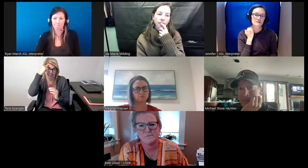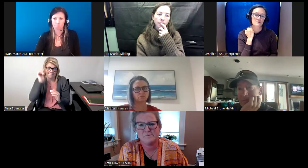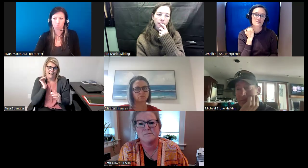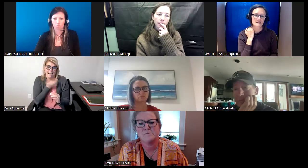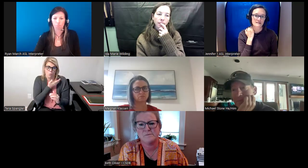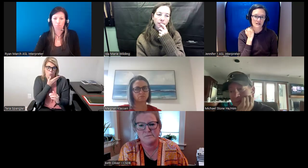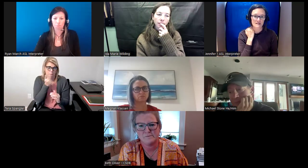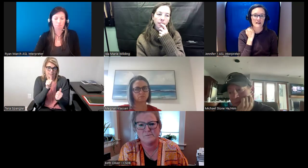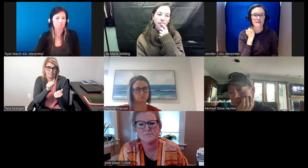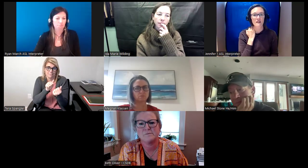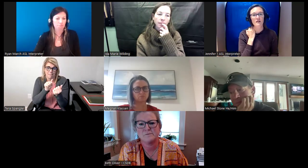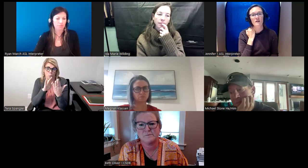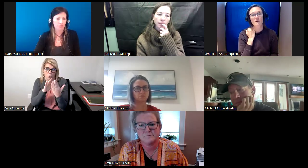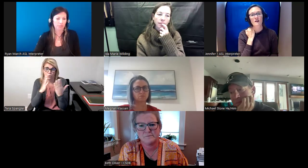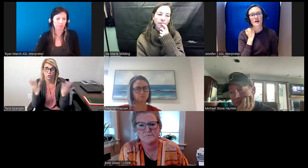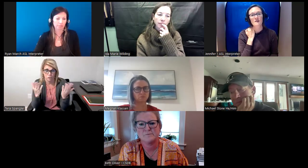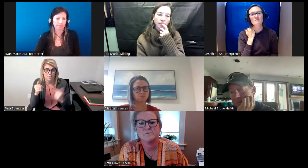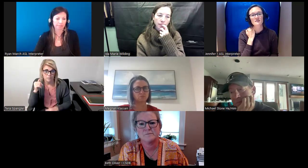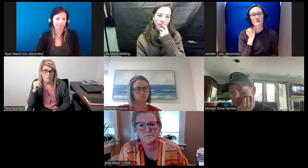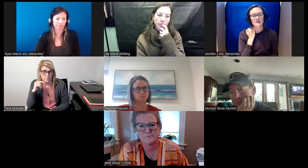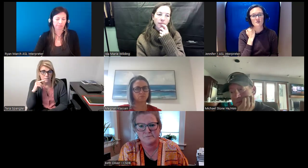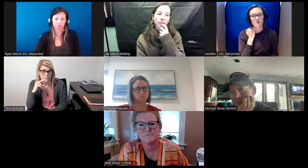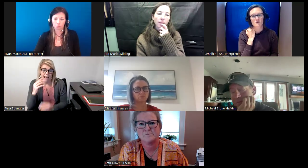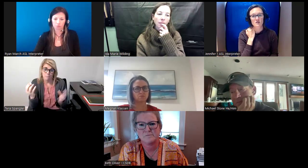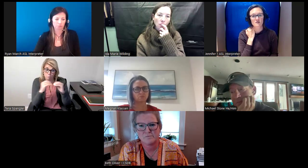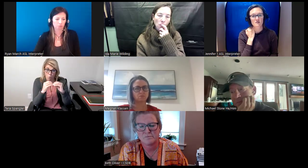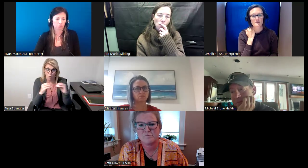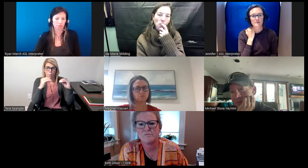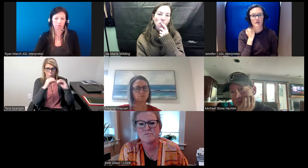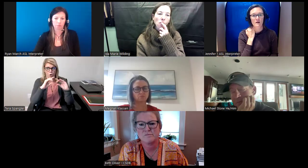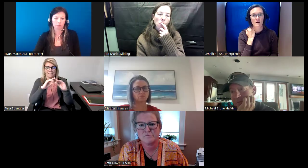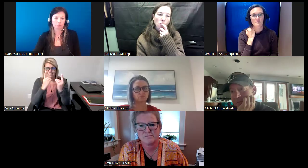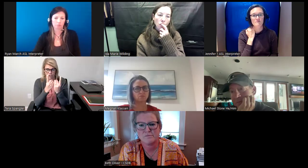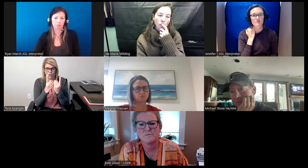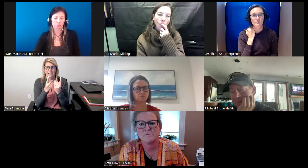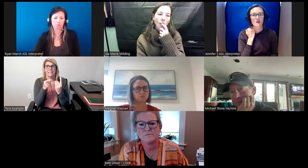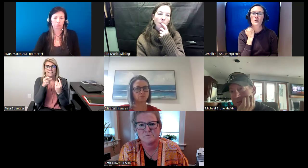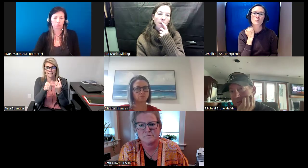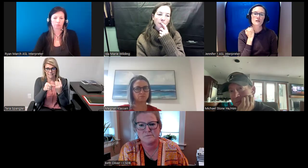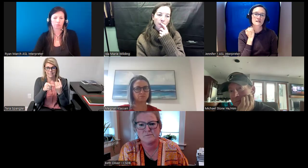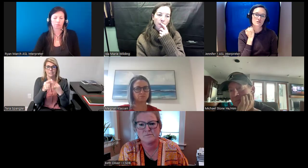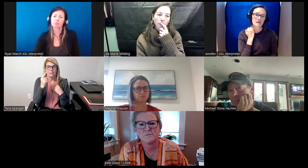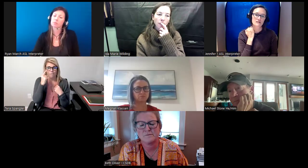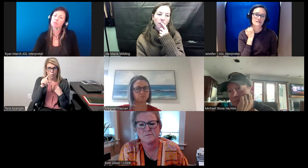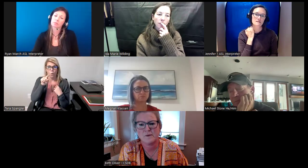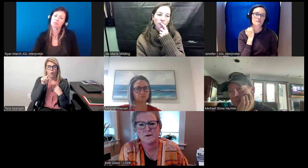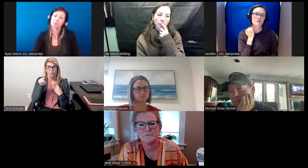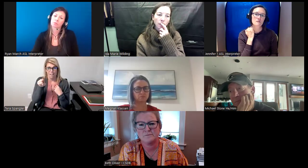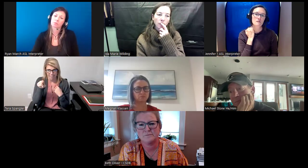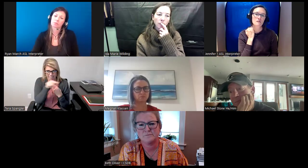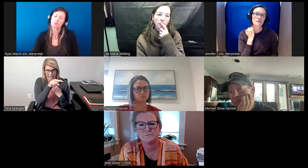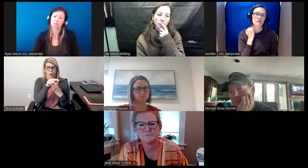for those specialized skills. I think that's our best approach. More and more